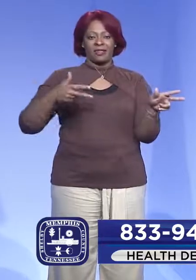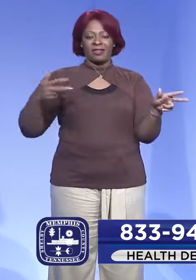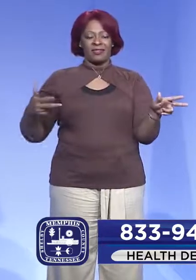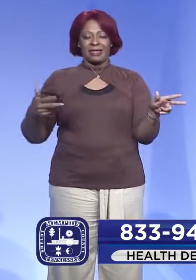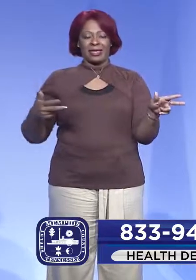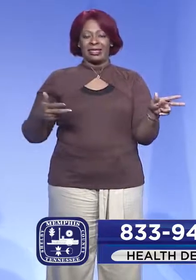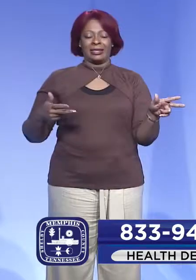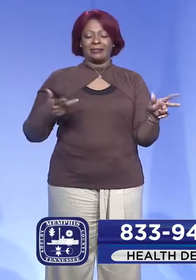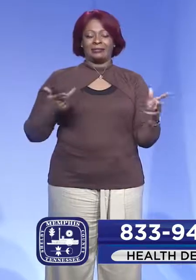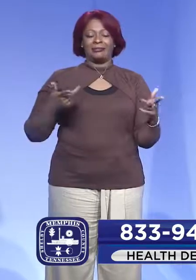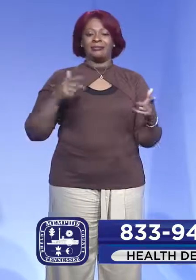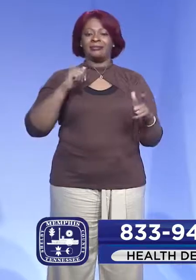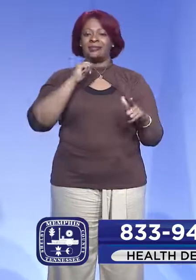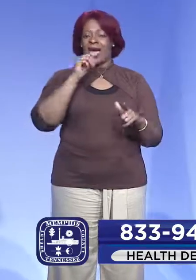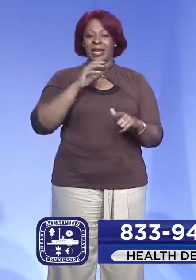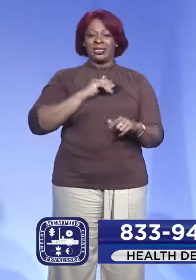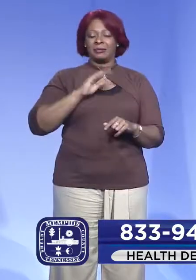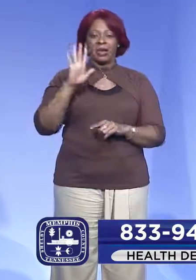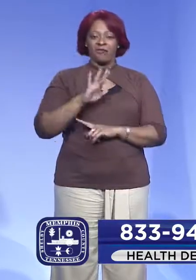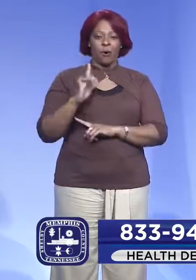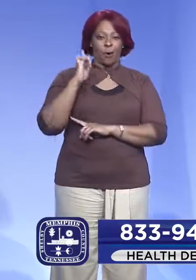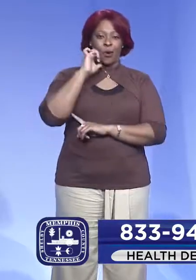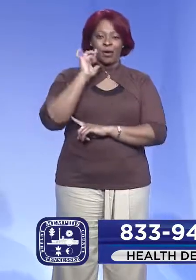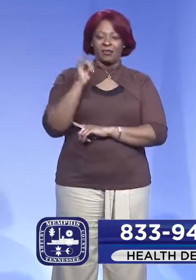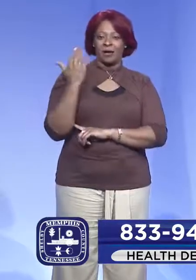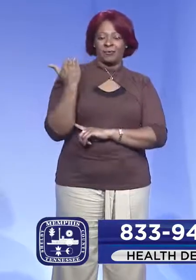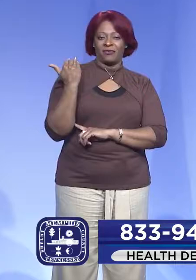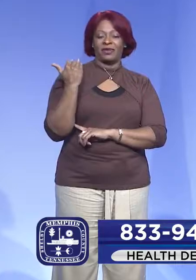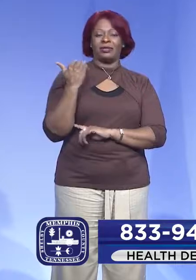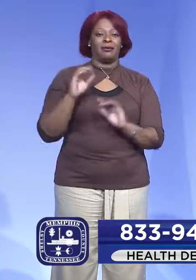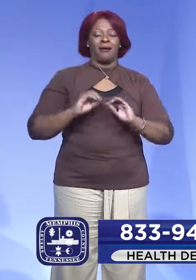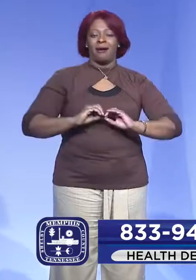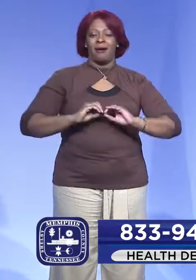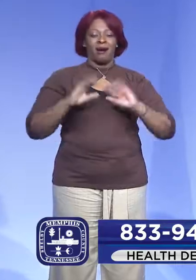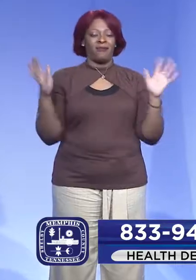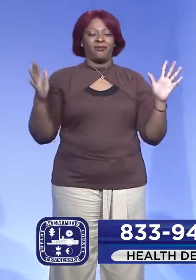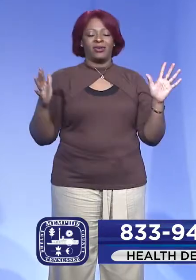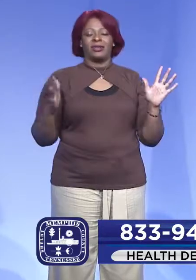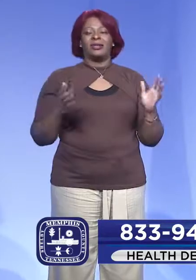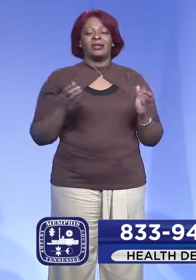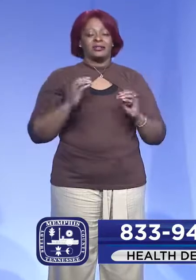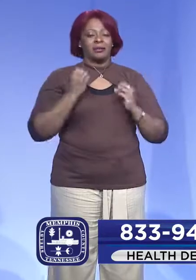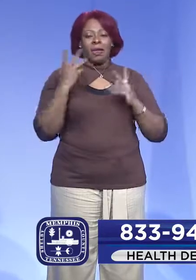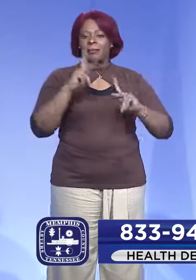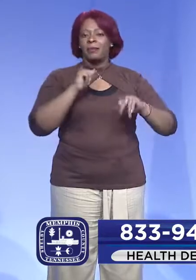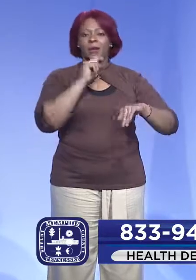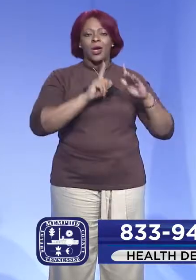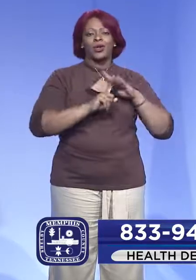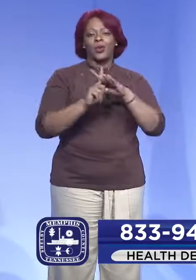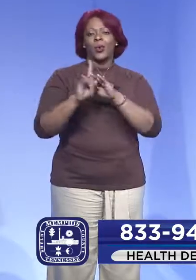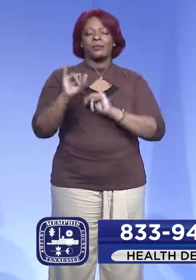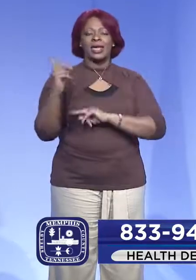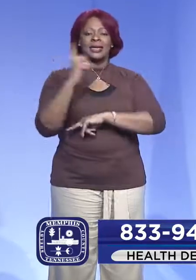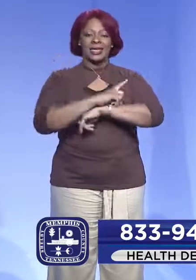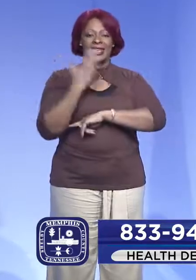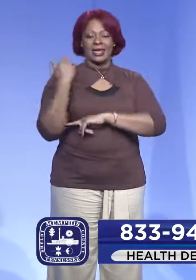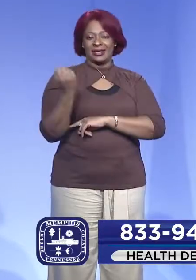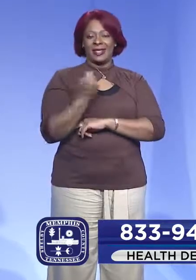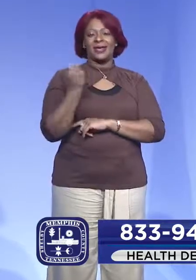unheard of, unacceptable. It was obvious that there were a number of no-shows for the day